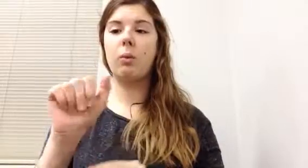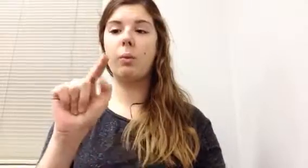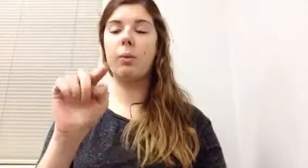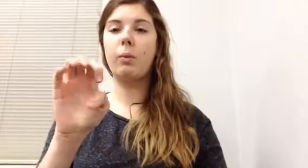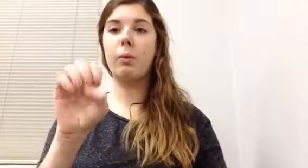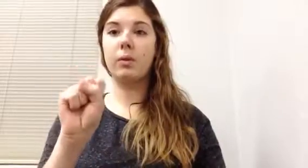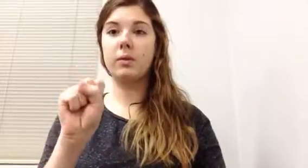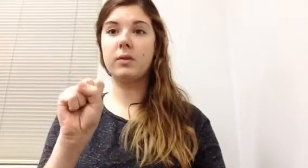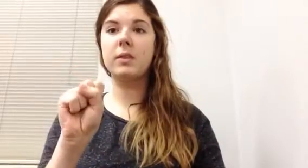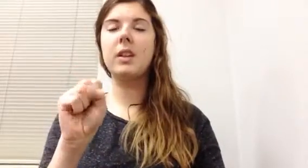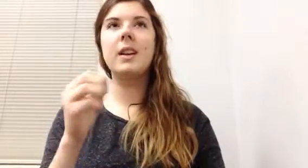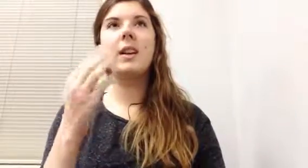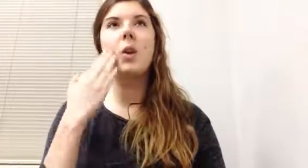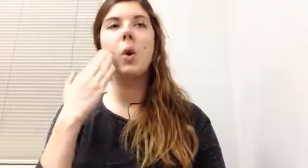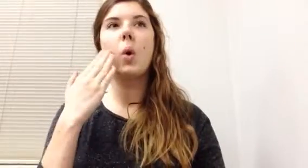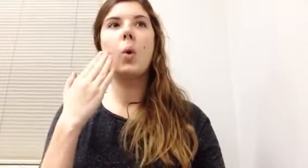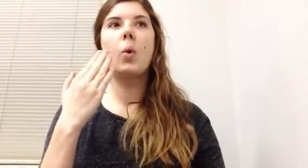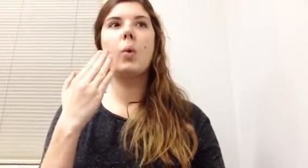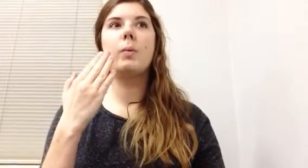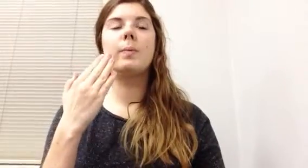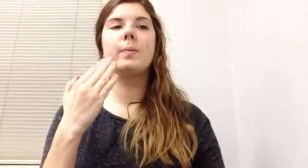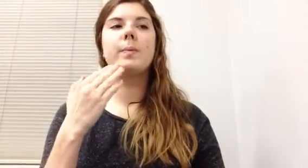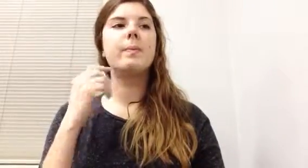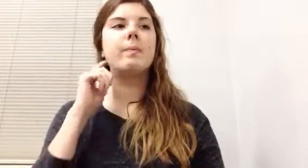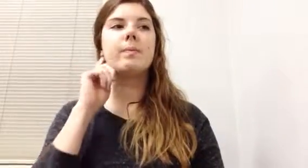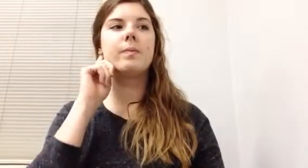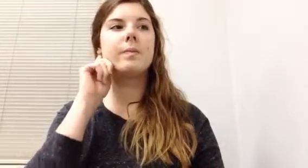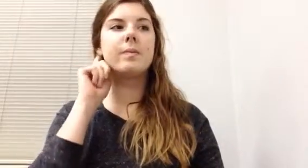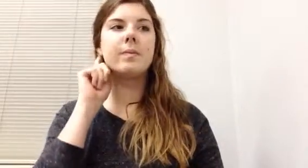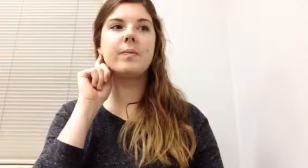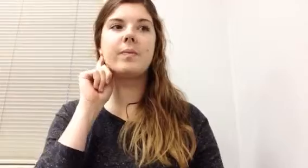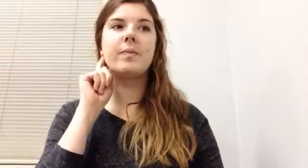An incidence in a population of something would be a demographic.